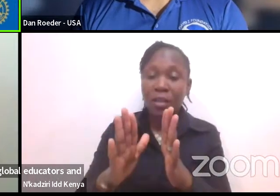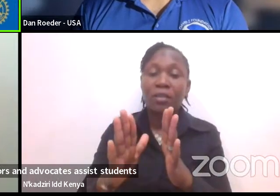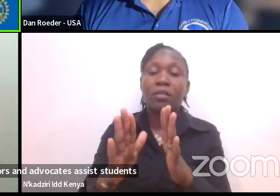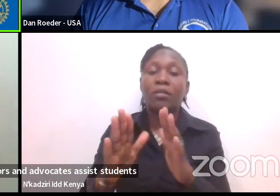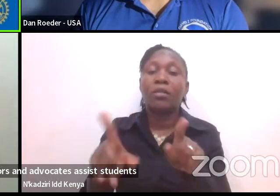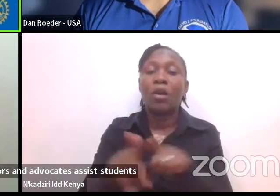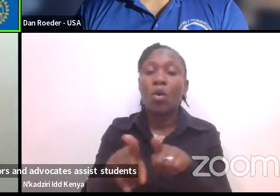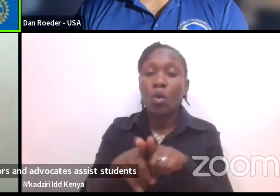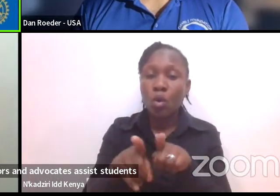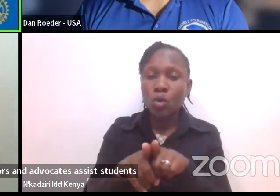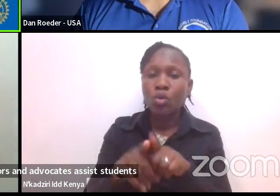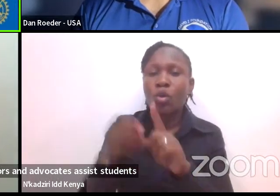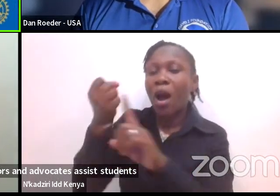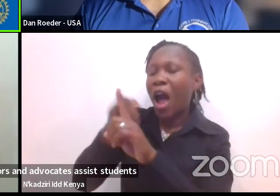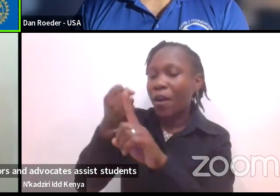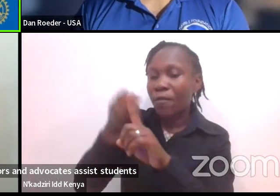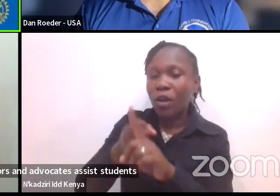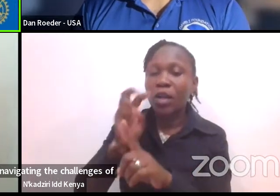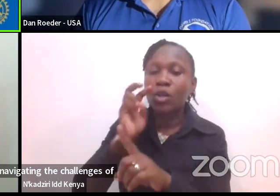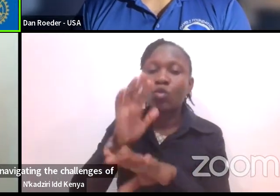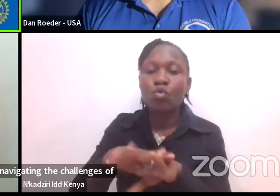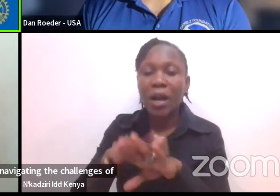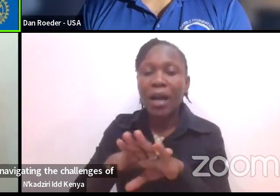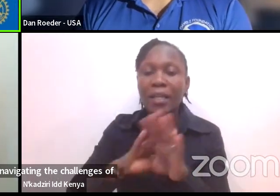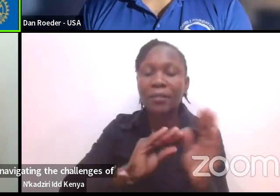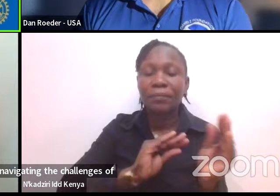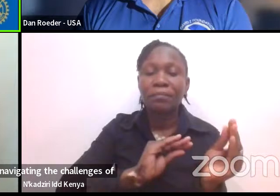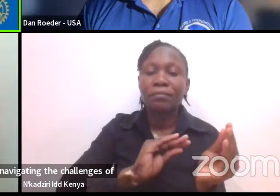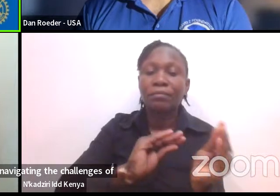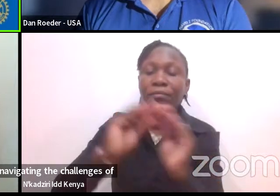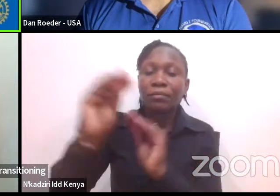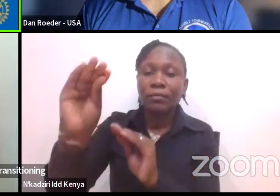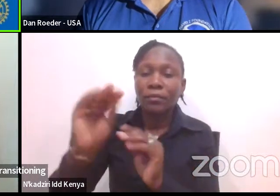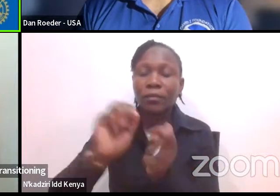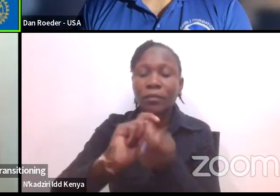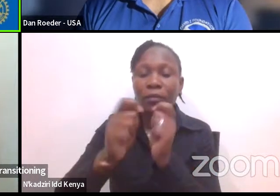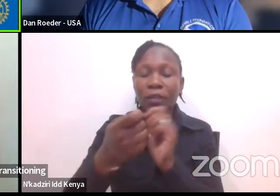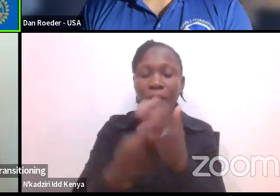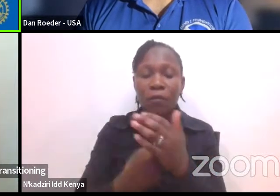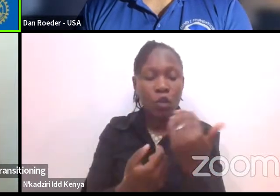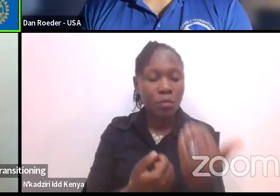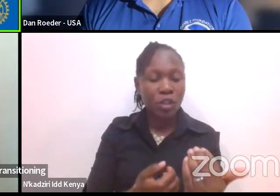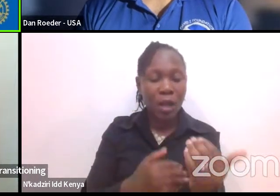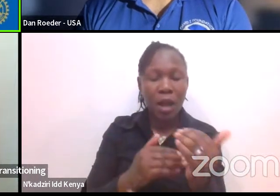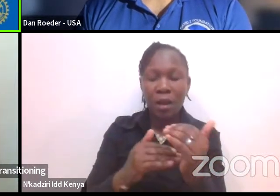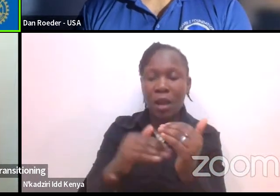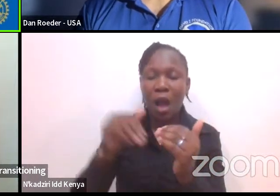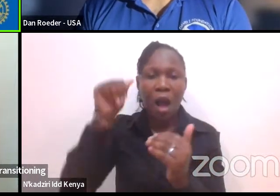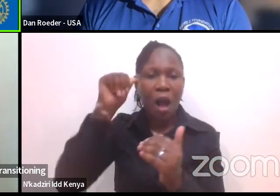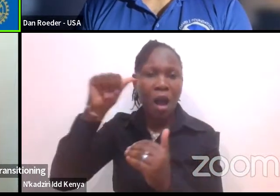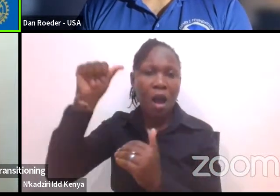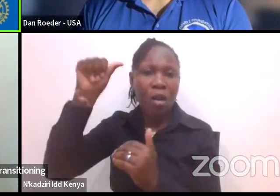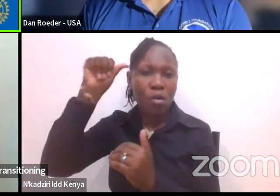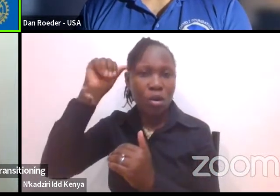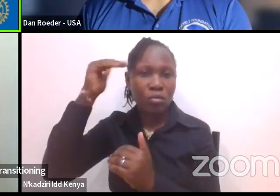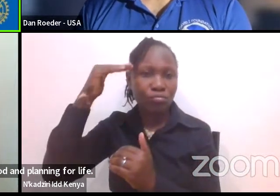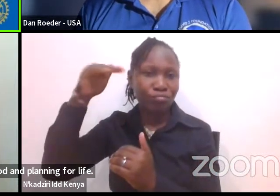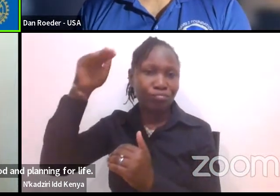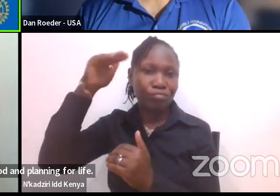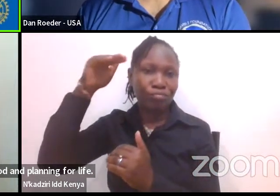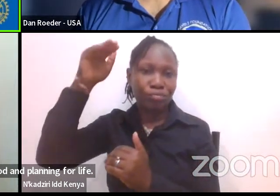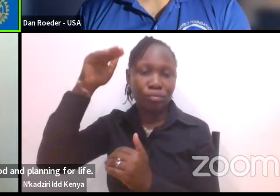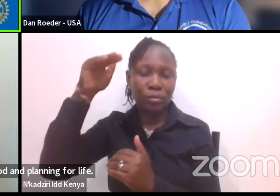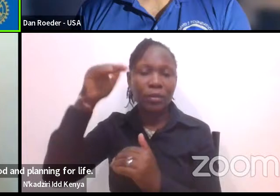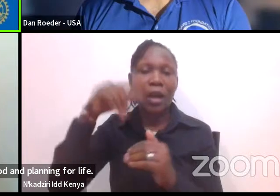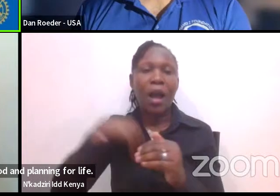the challenges of transitioning into adulthood and planning for life post-secondary education.